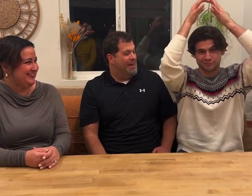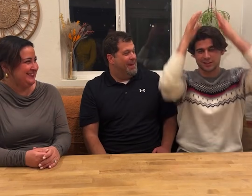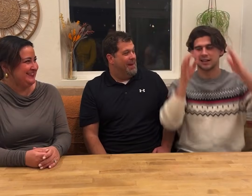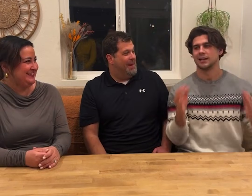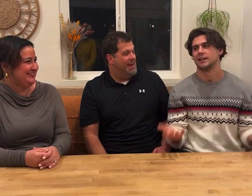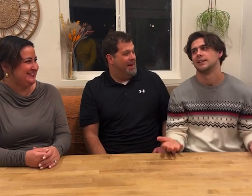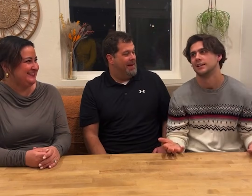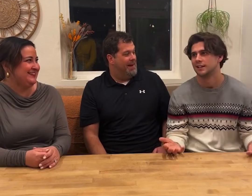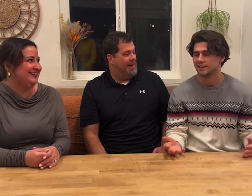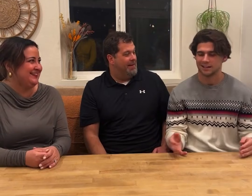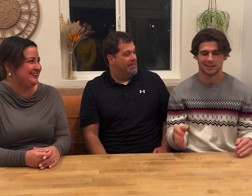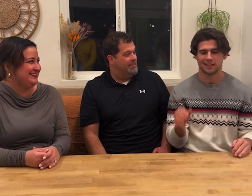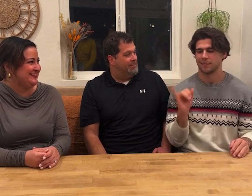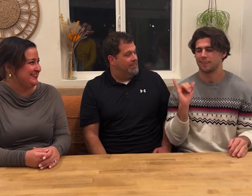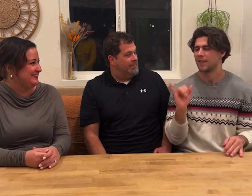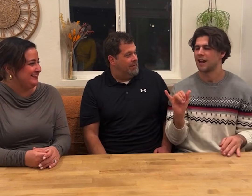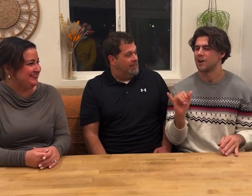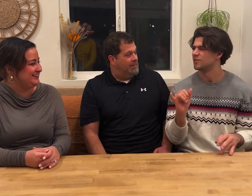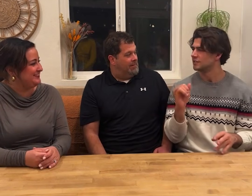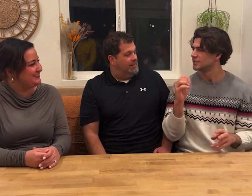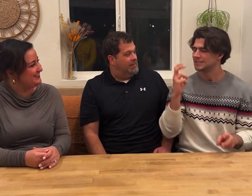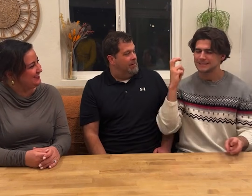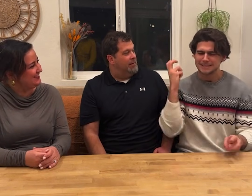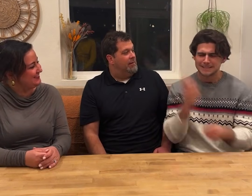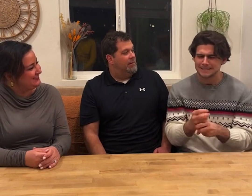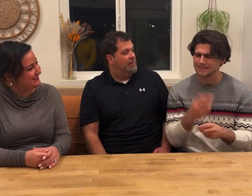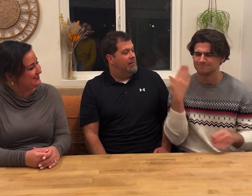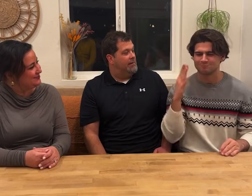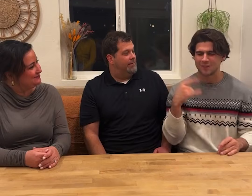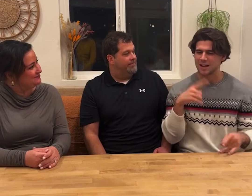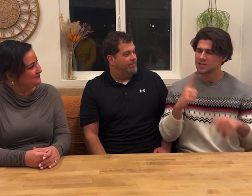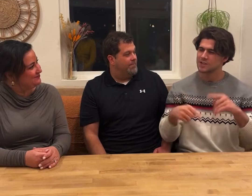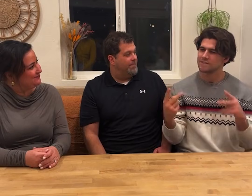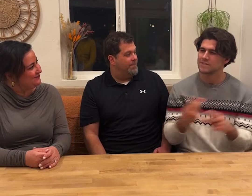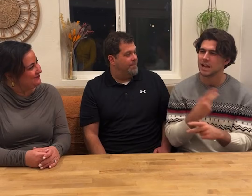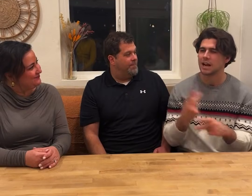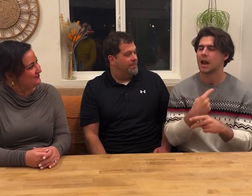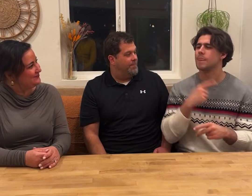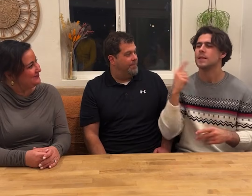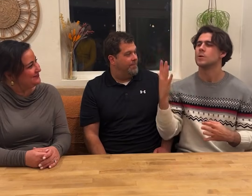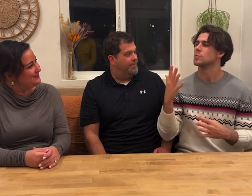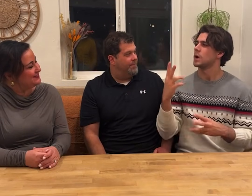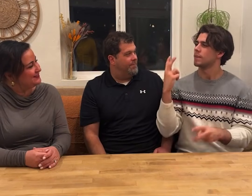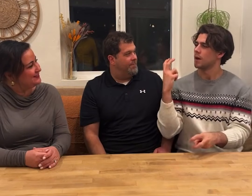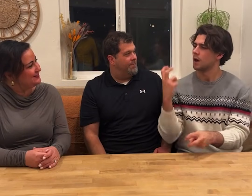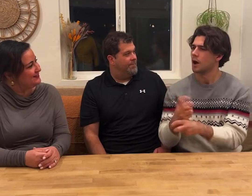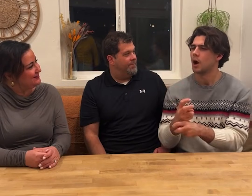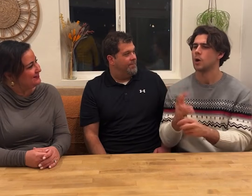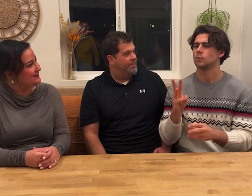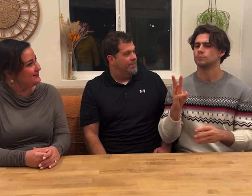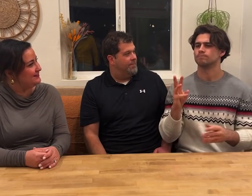Dancing with balancing those objects on my head. It was so tough. I don't know why I couldn't figure it